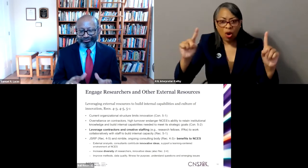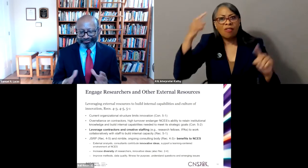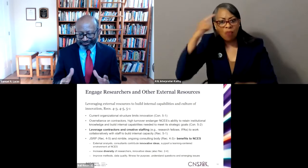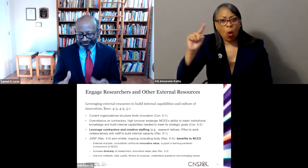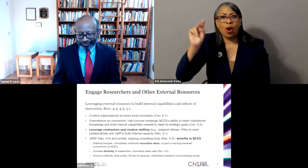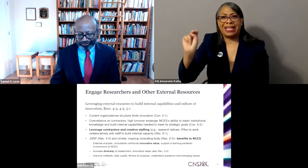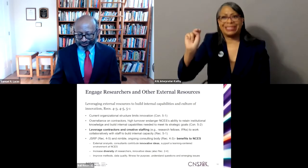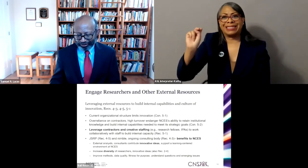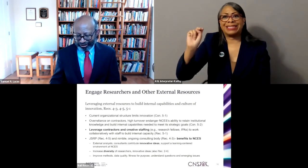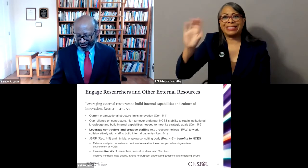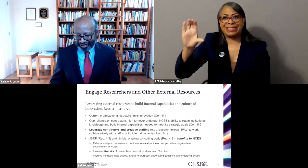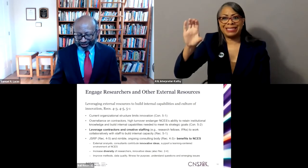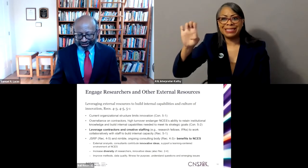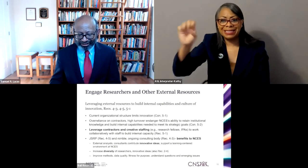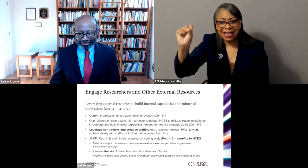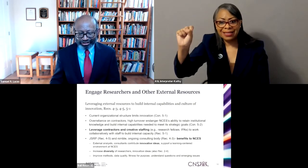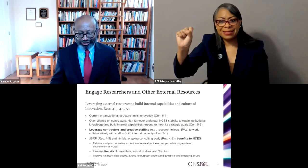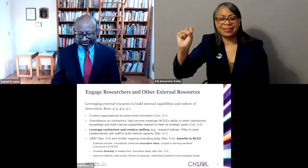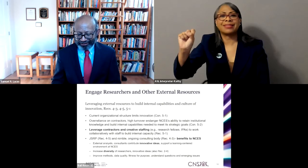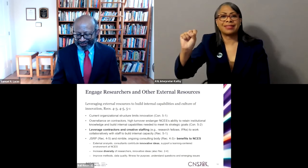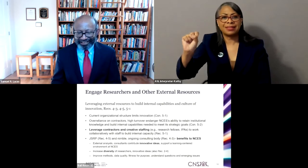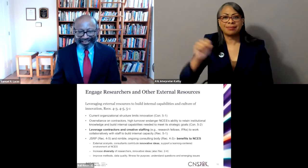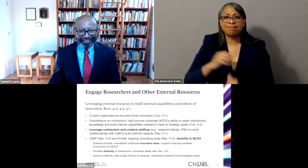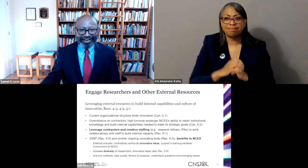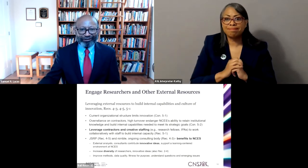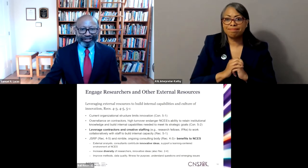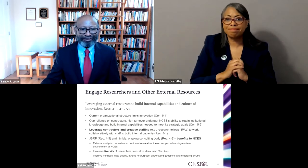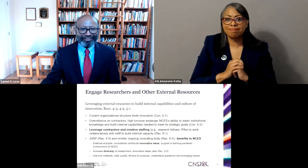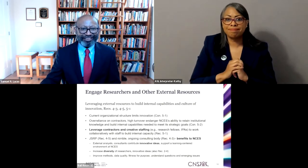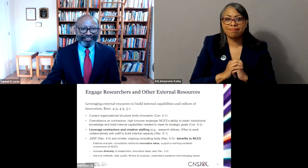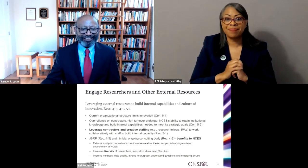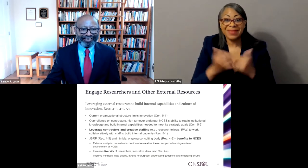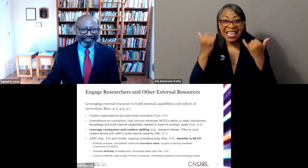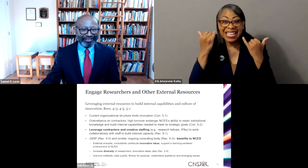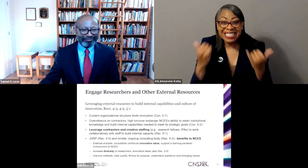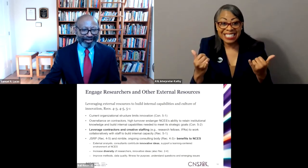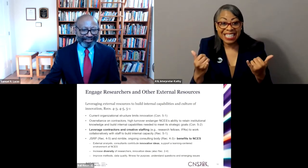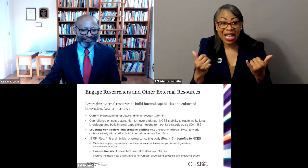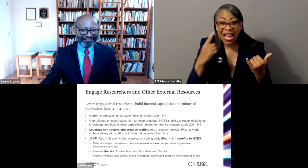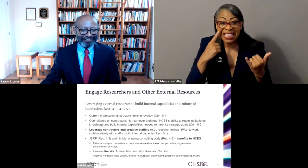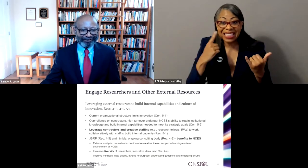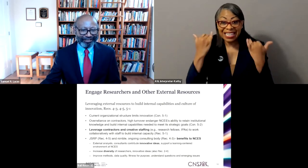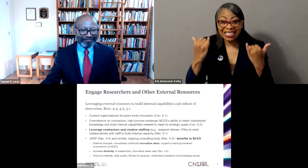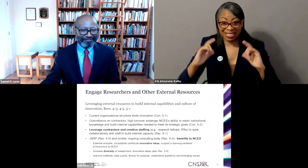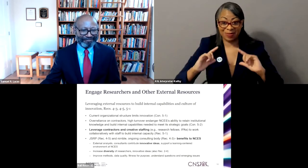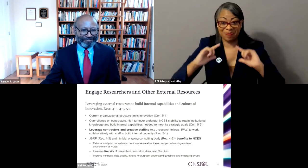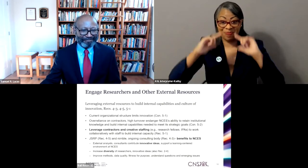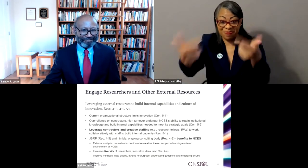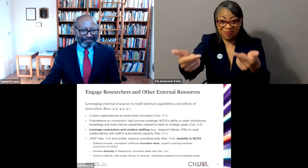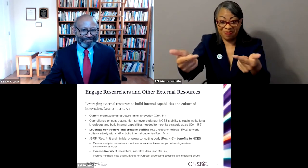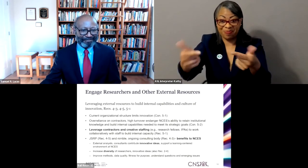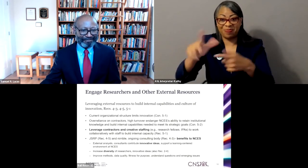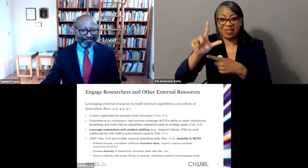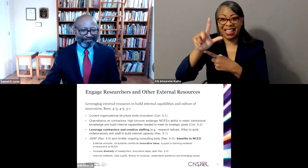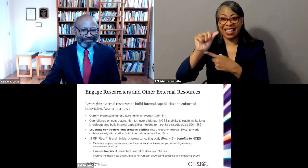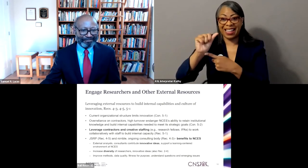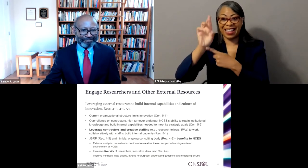to analyze and construct. And now I think I can hand it back to Larry.